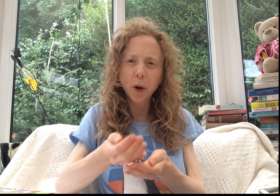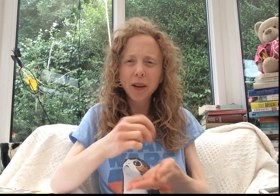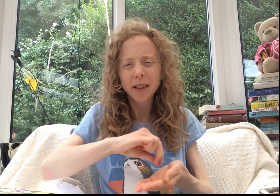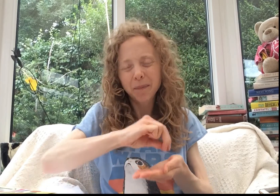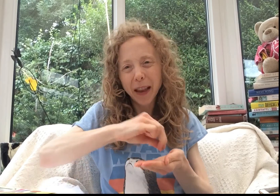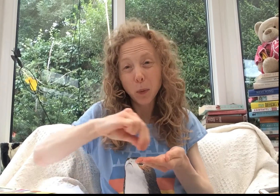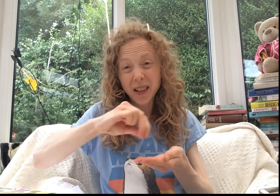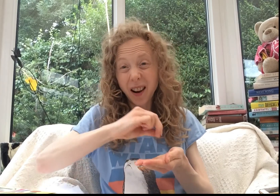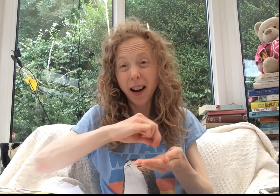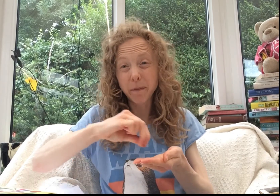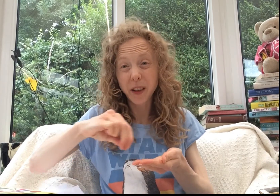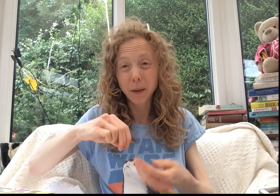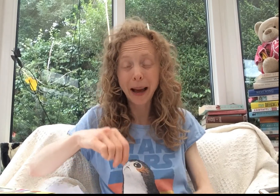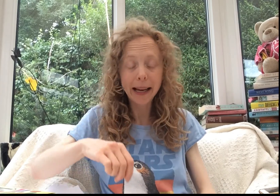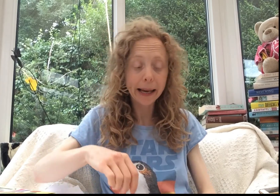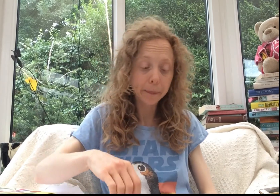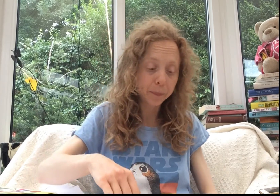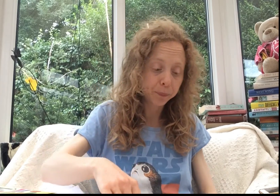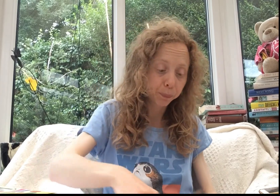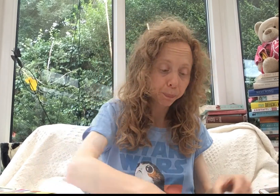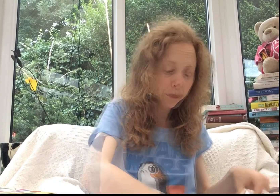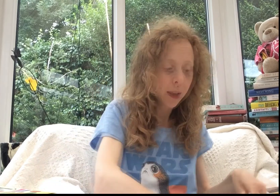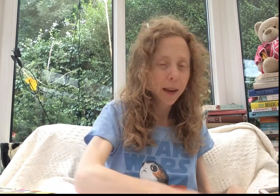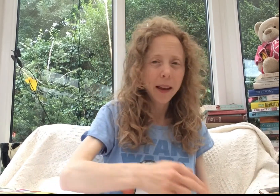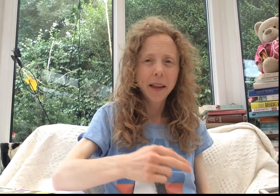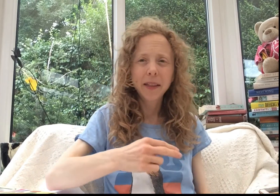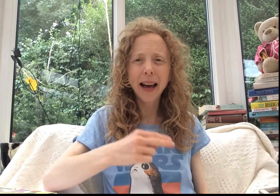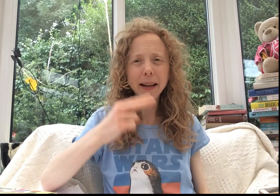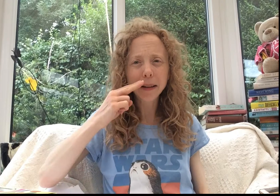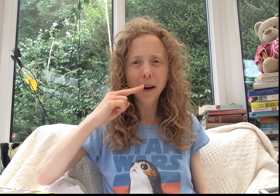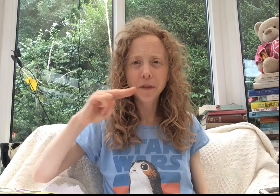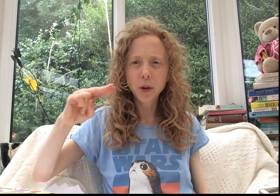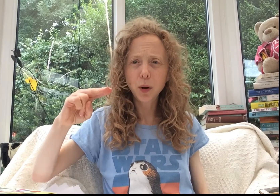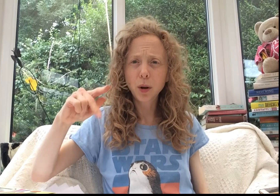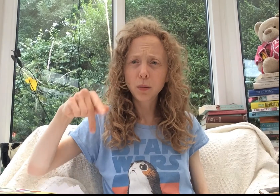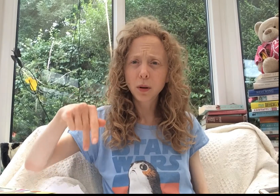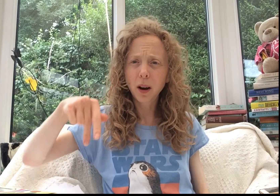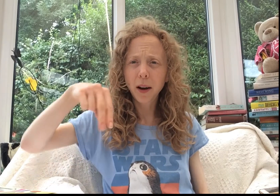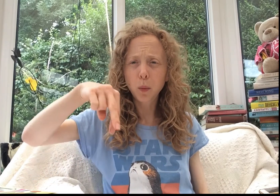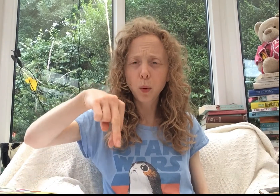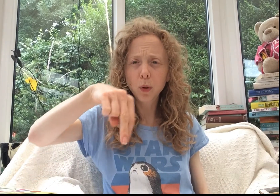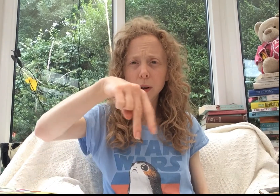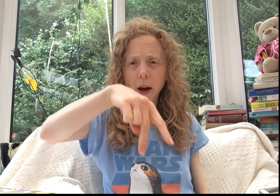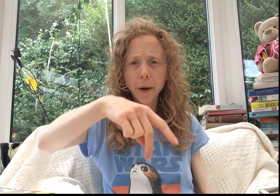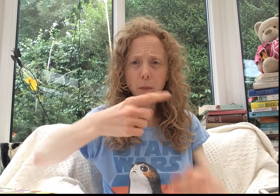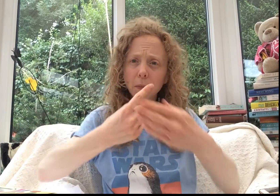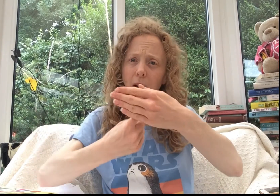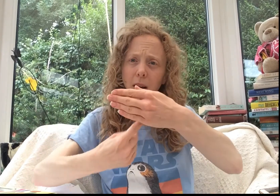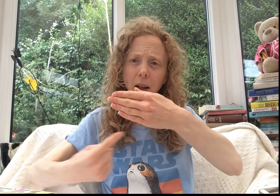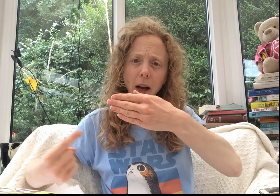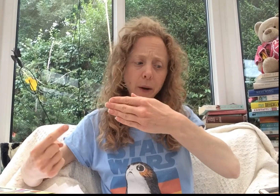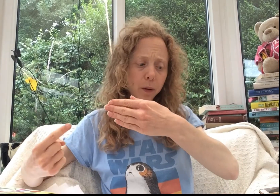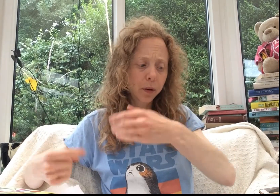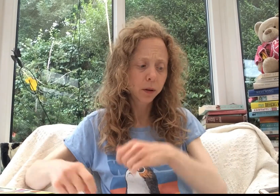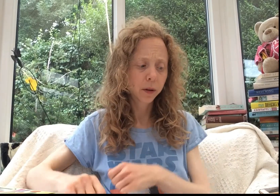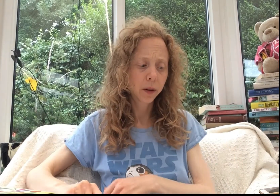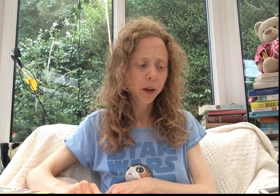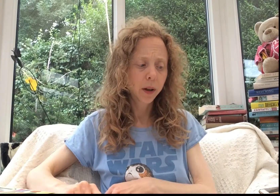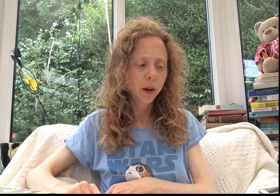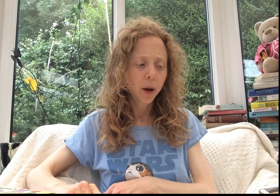notebooks. It was time for spelling. That afternoon I walked home alone.